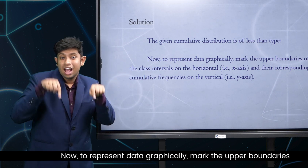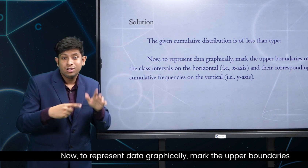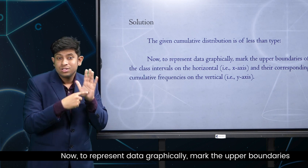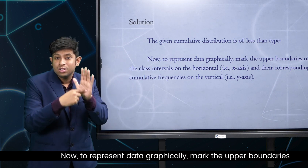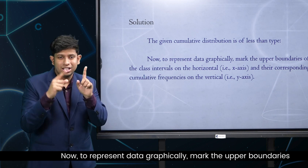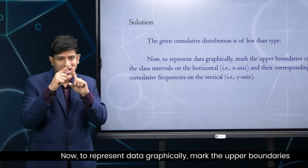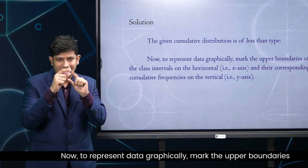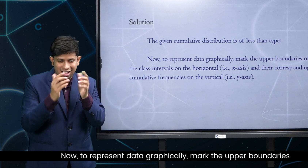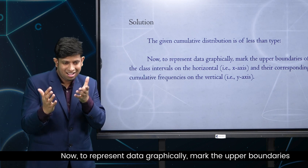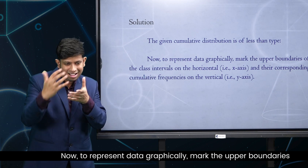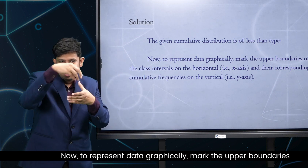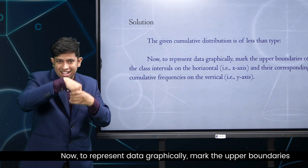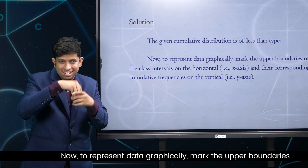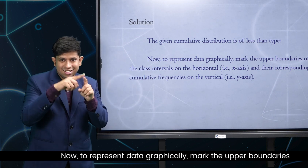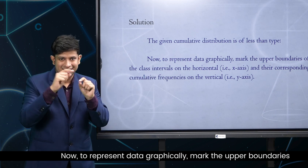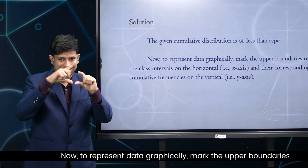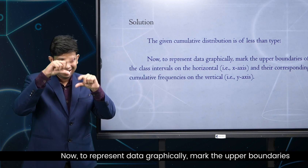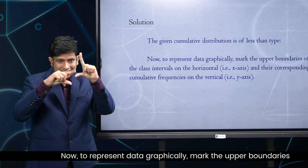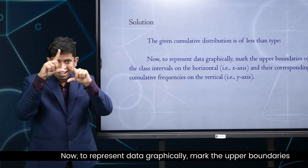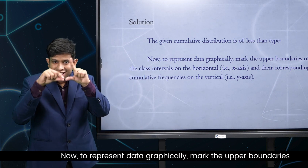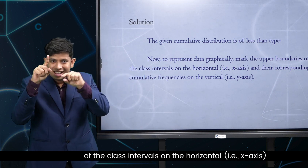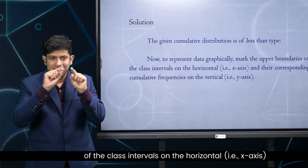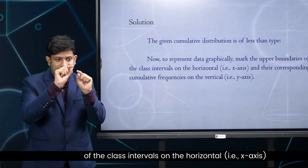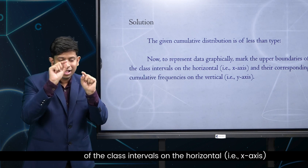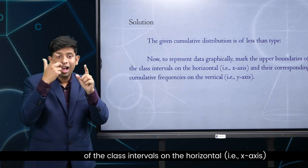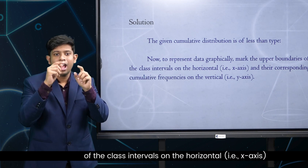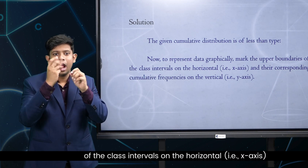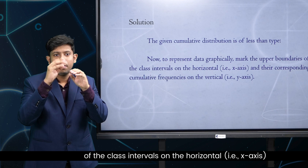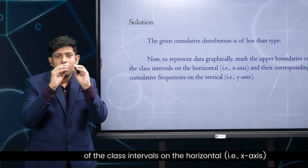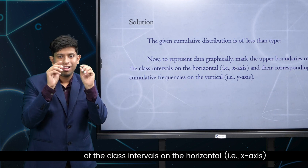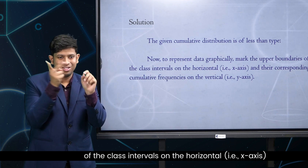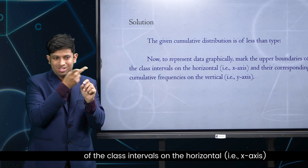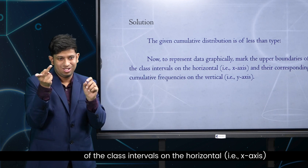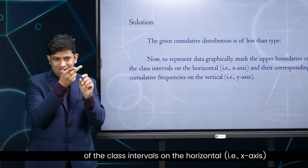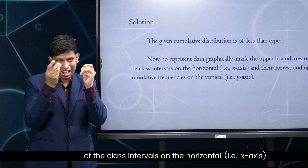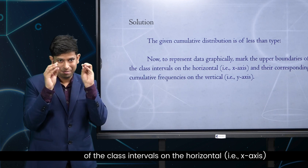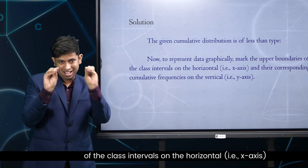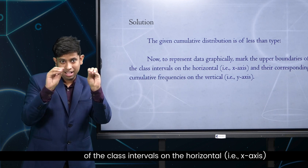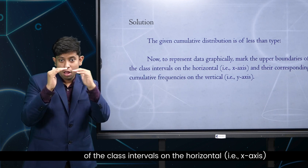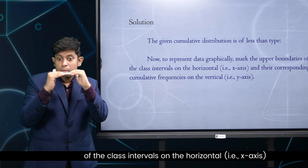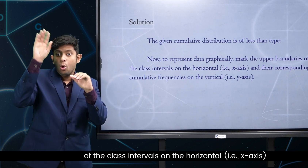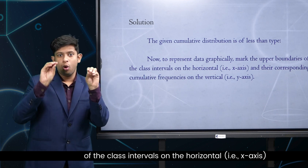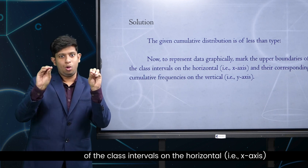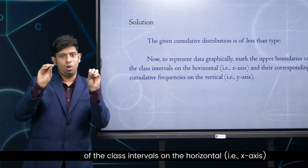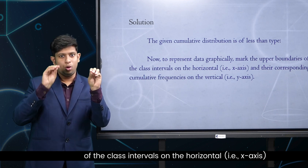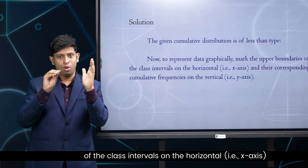Now, to represent data graphically, mark the upper boundaries of the class intervals on the horizontal, that is x-axis, and